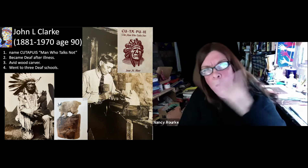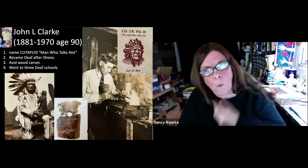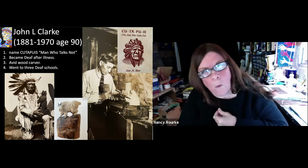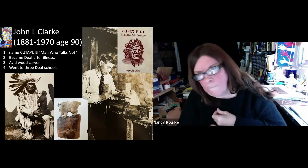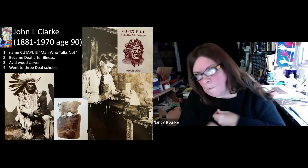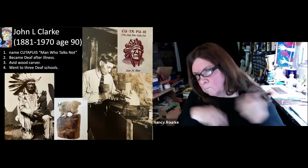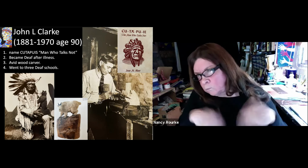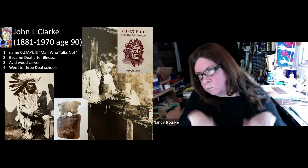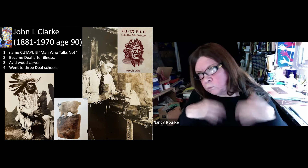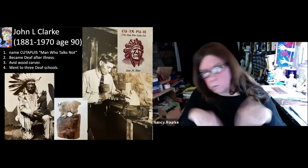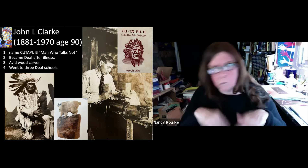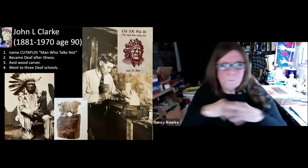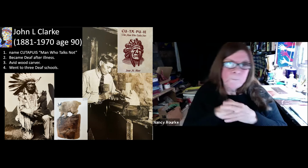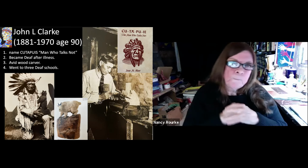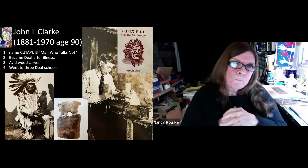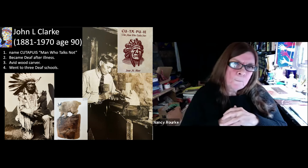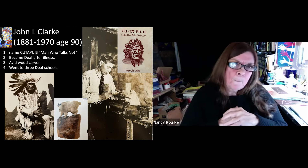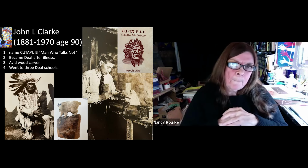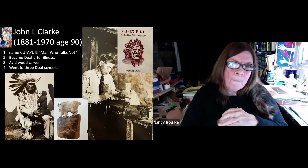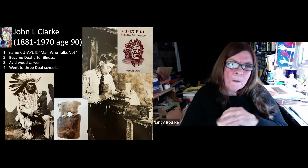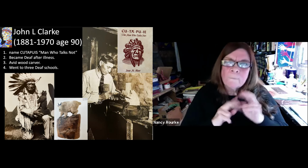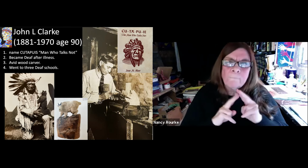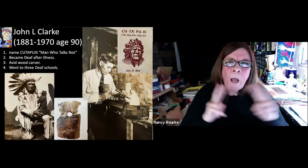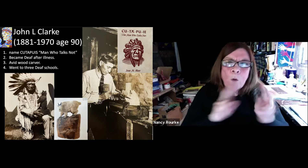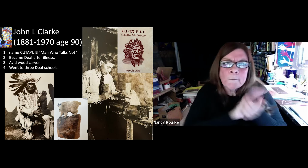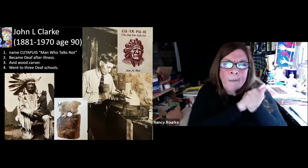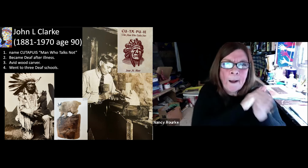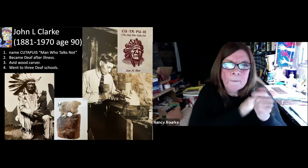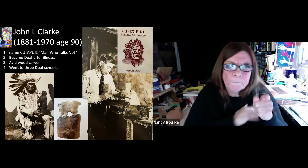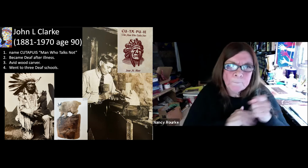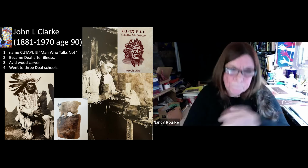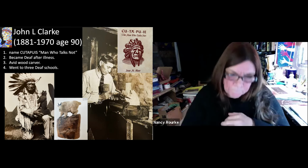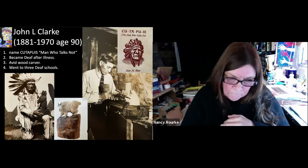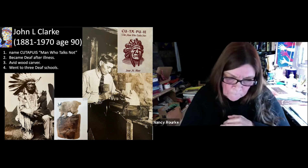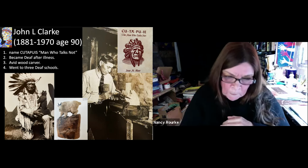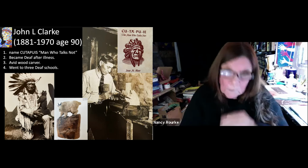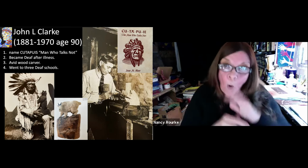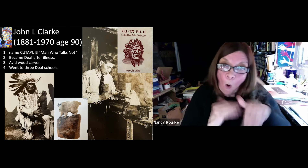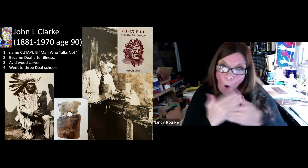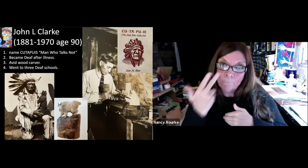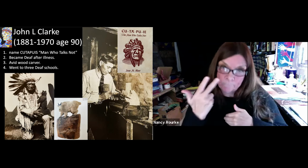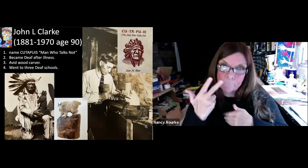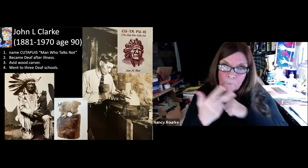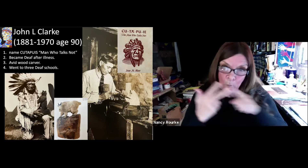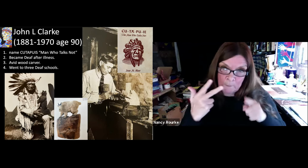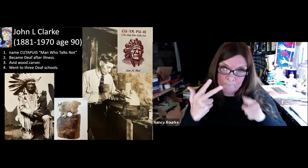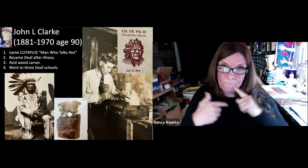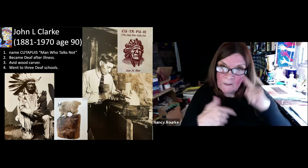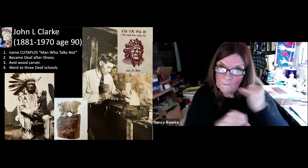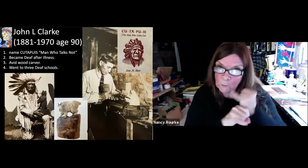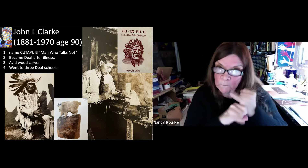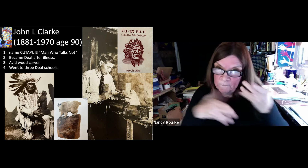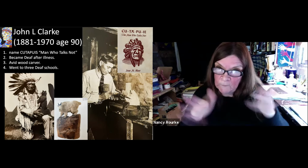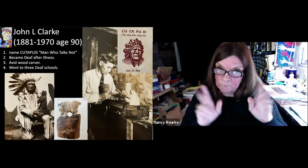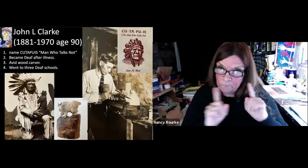Of any writing instrument. Or any painting instrument. He produced some. Beautiful pieces of art. And John. course. Was extremely.